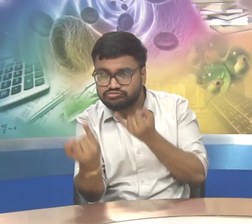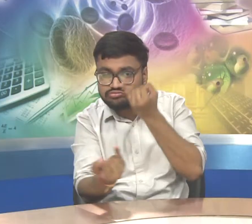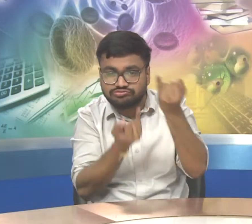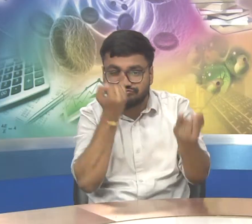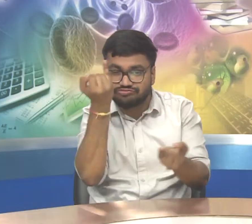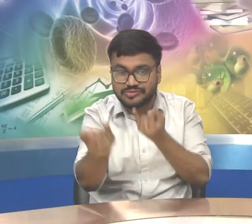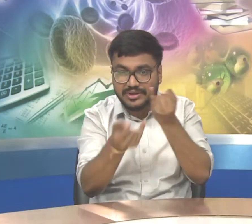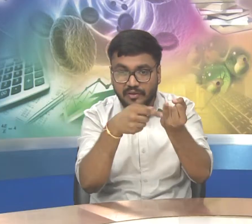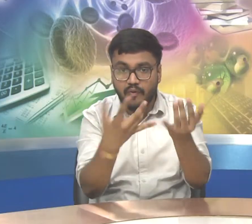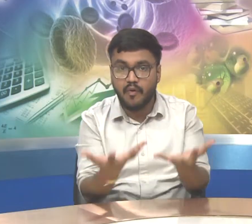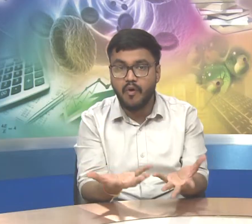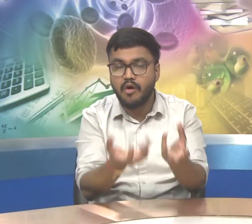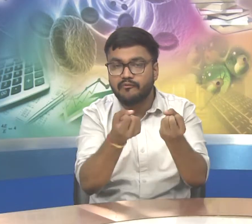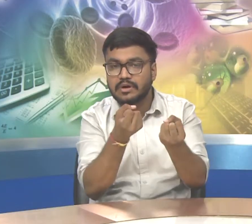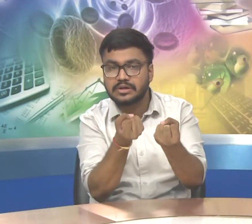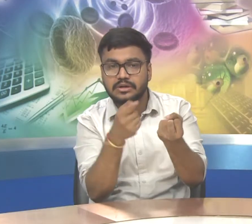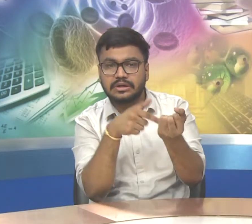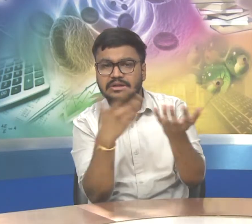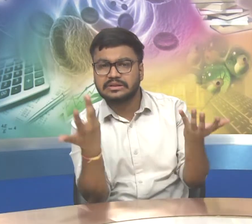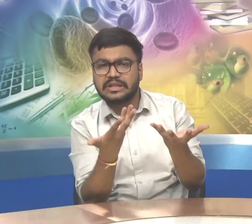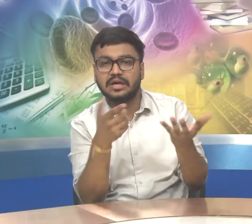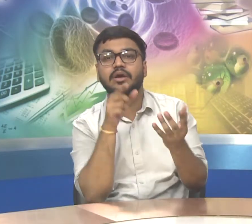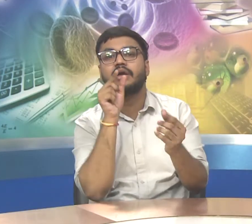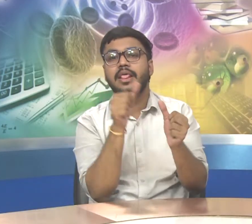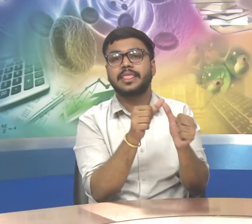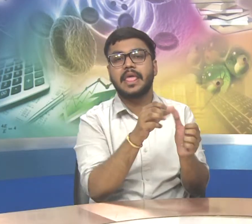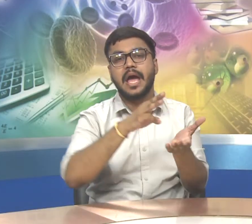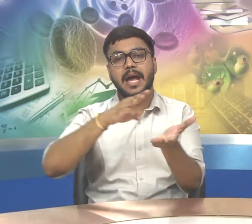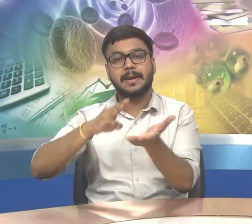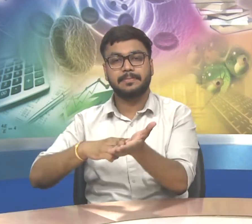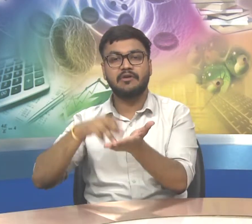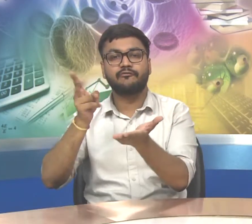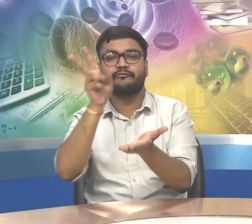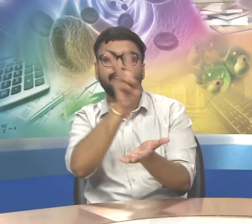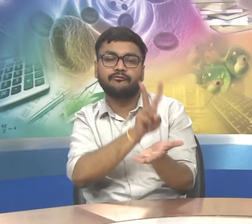and helped scientists get more precise and reliable